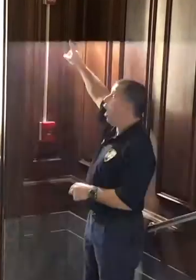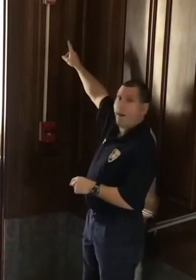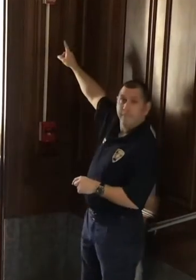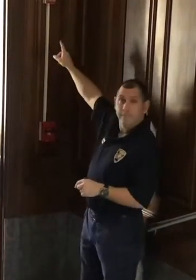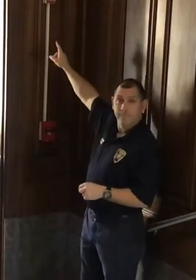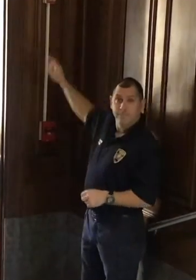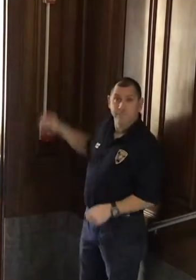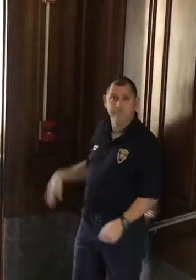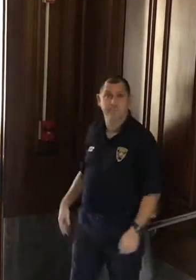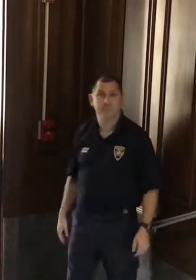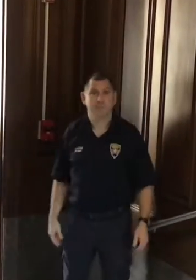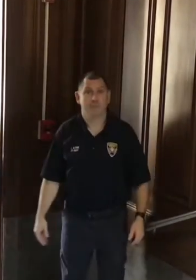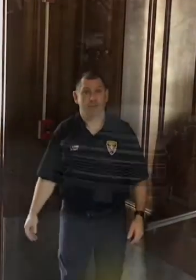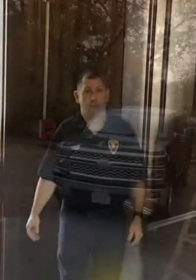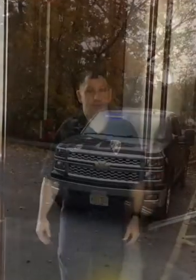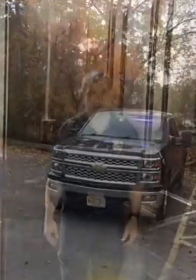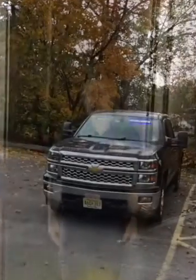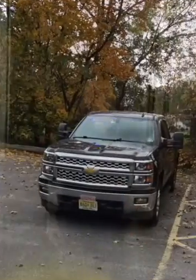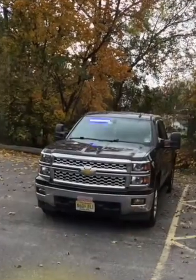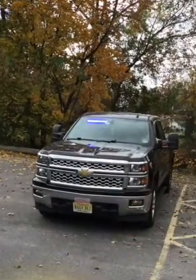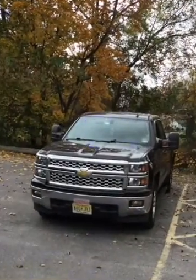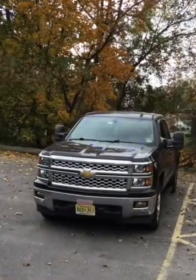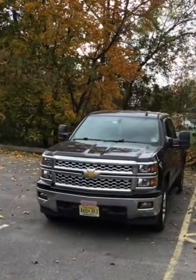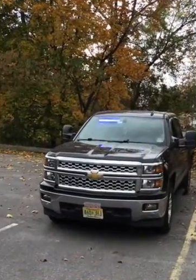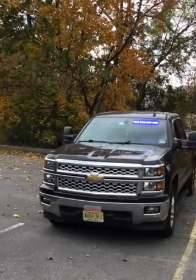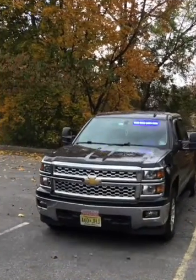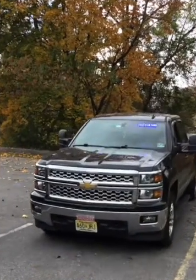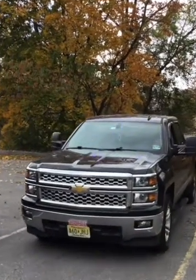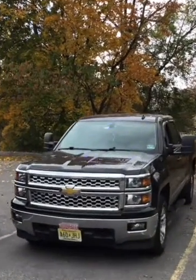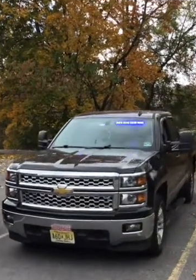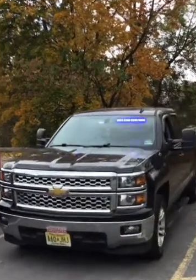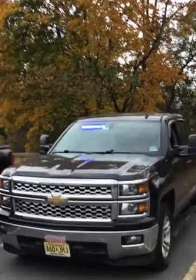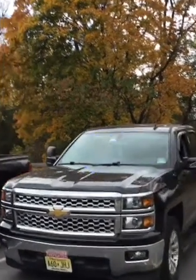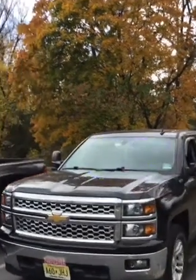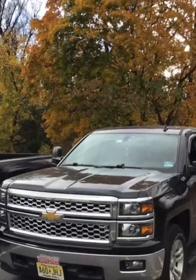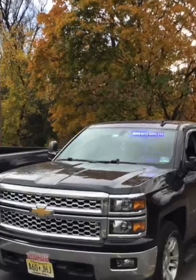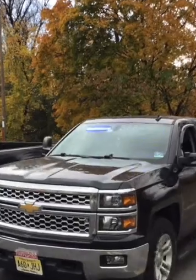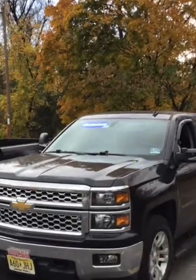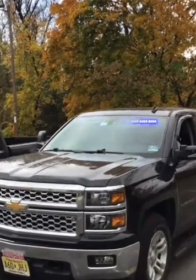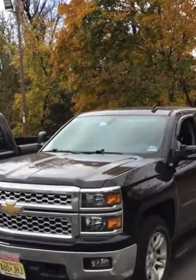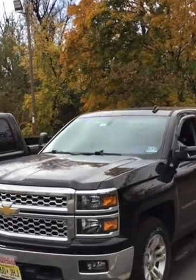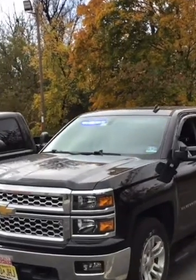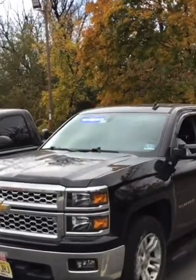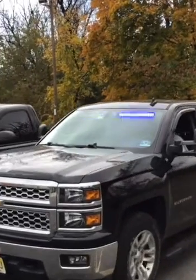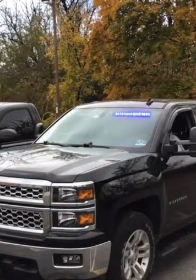So make sure you have respect for the fire alarm and take it seriously and evacuate the building.